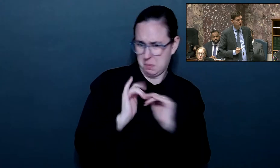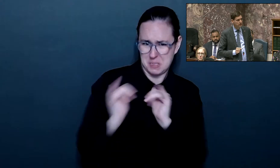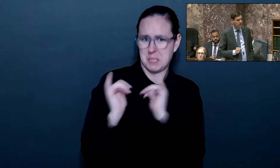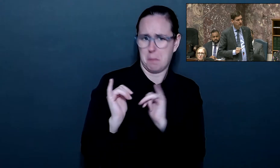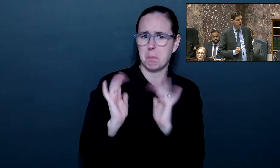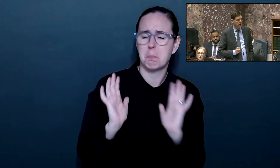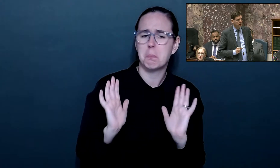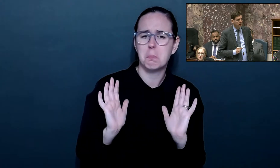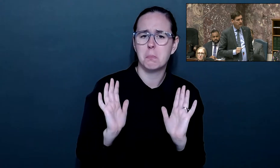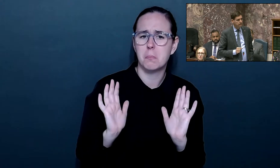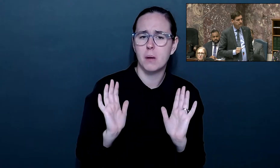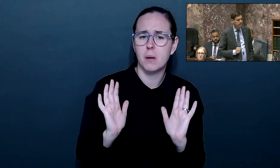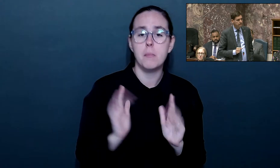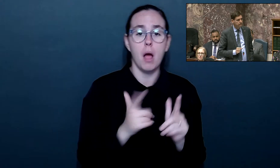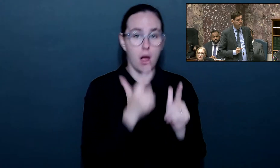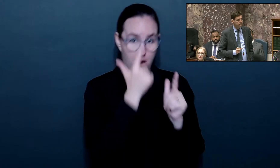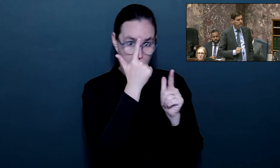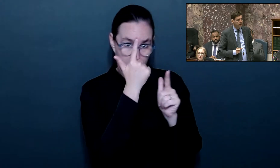Speaker.